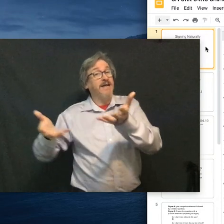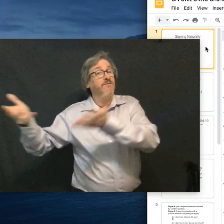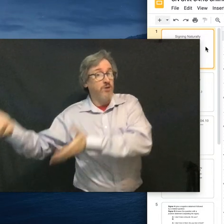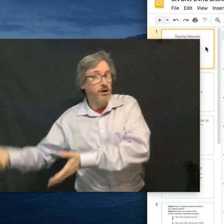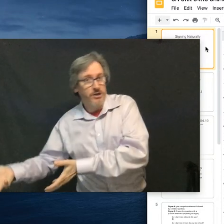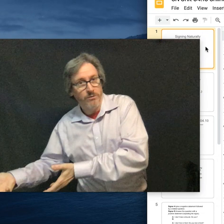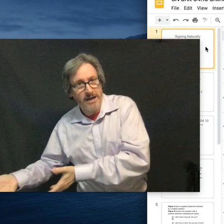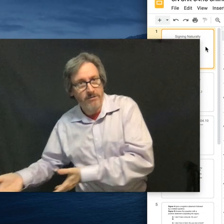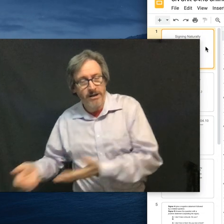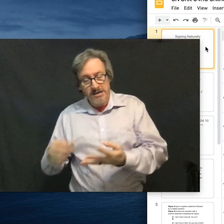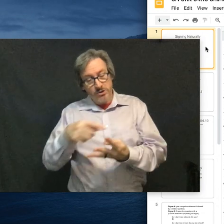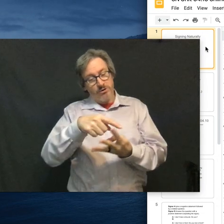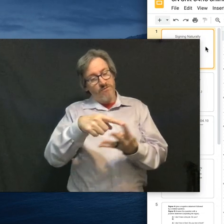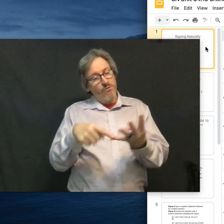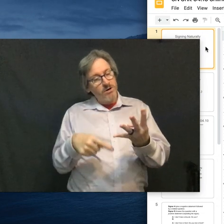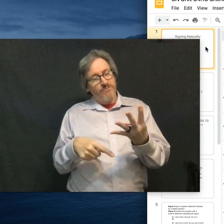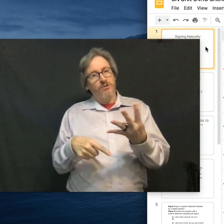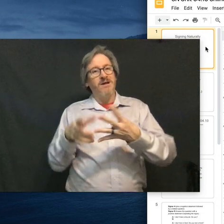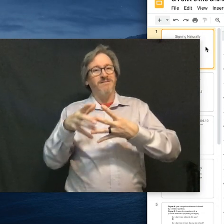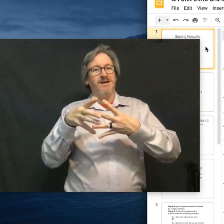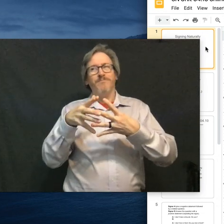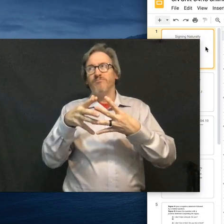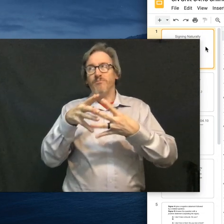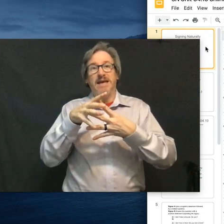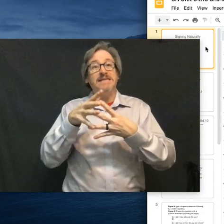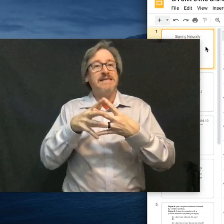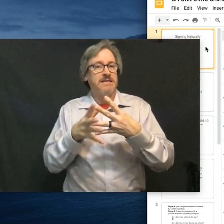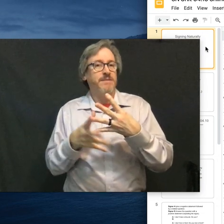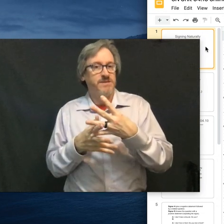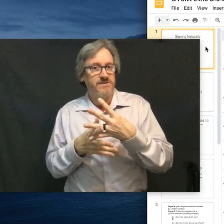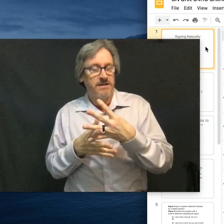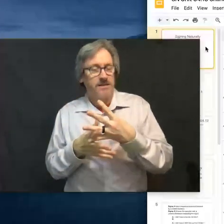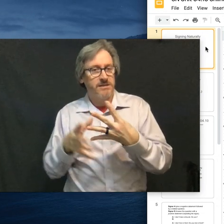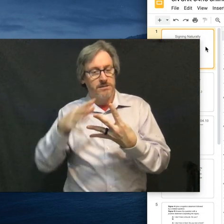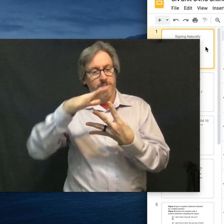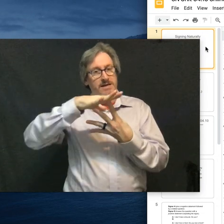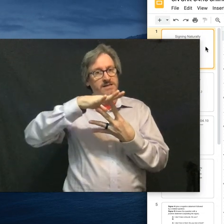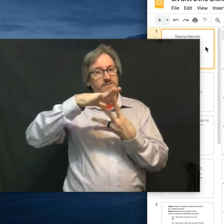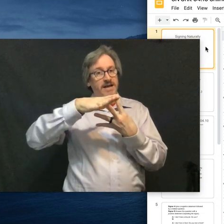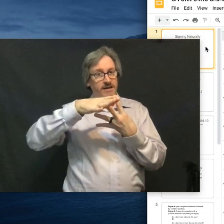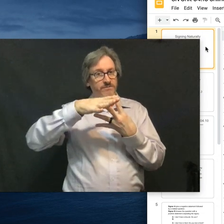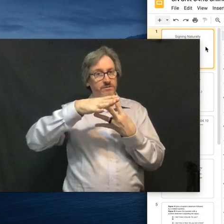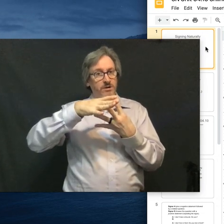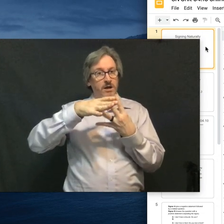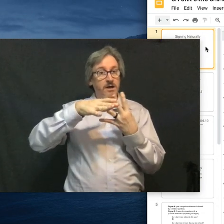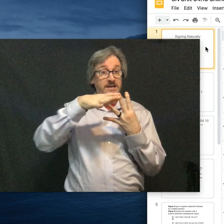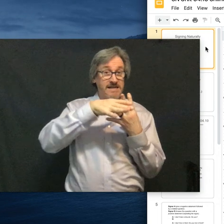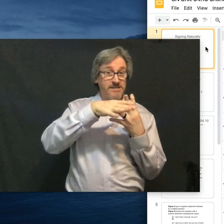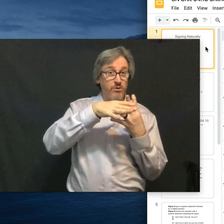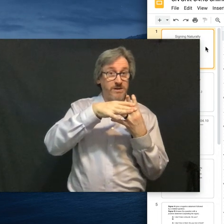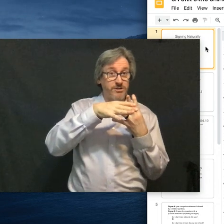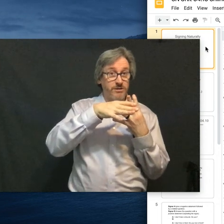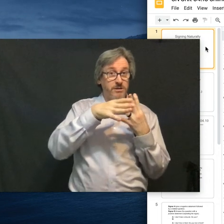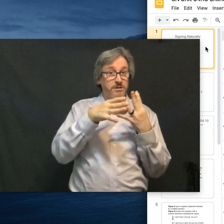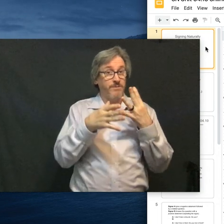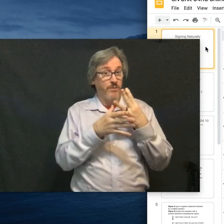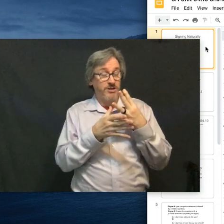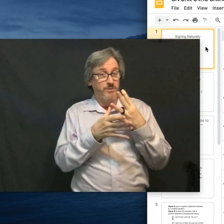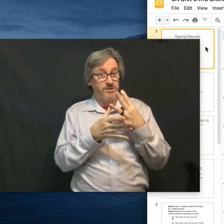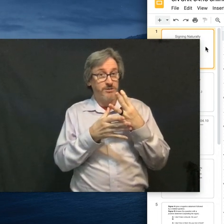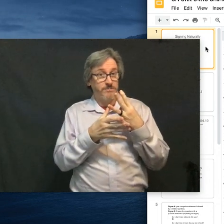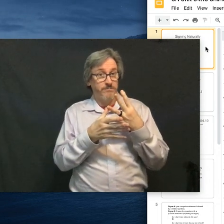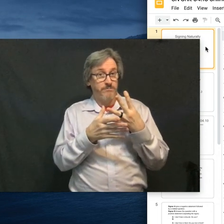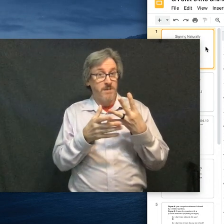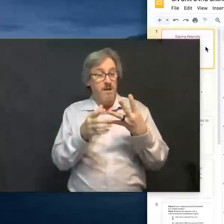What kind of dog do you like, right? So there are four different basic types of sentences: positive, negative, yes, no question,